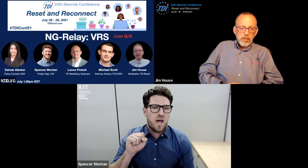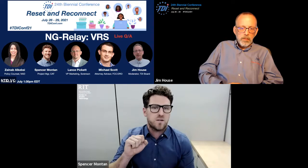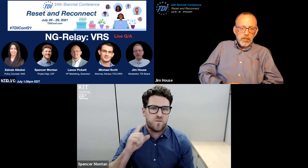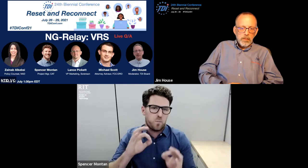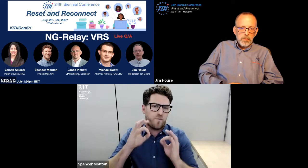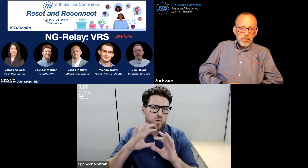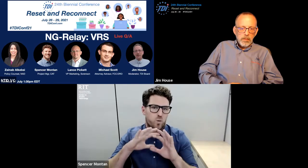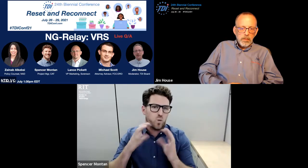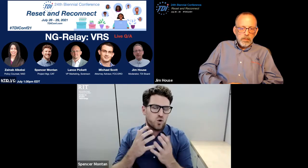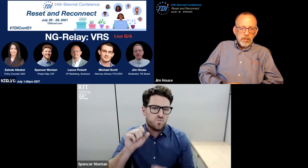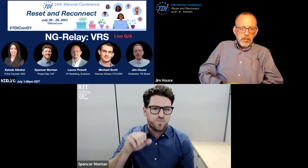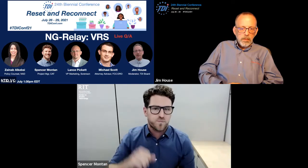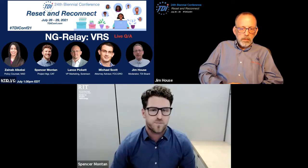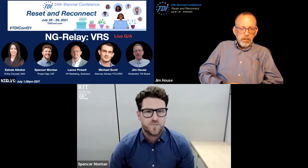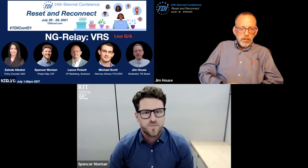And then,